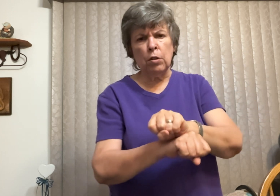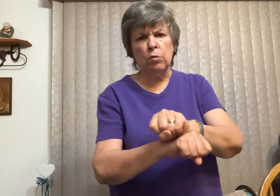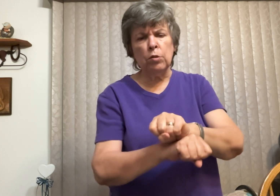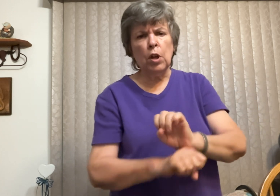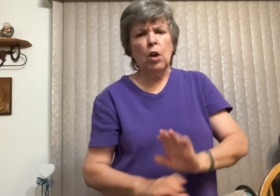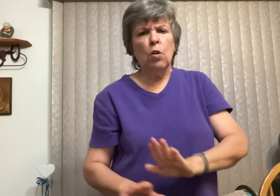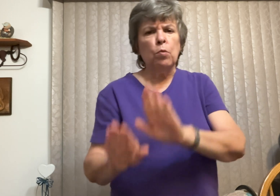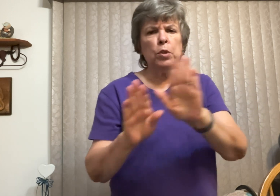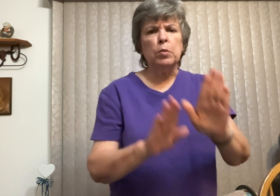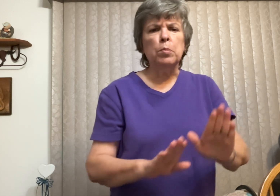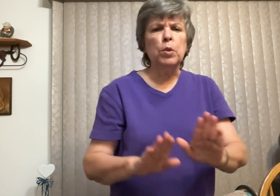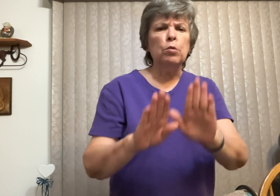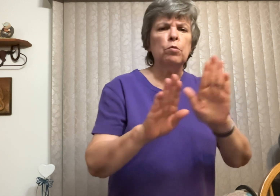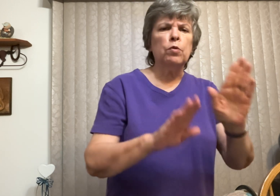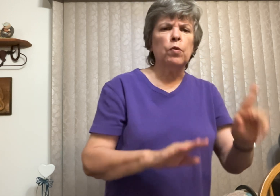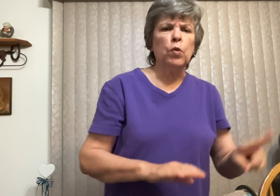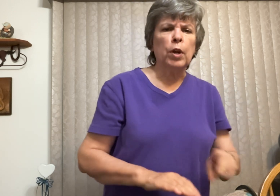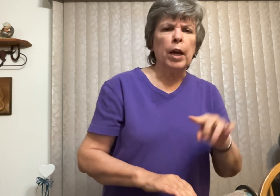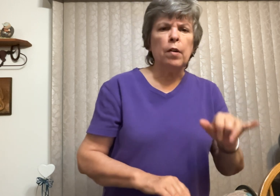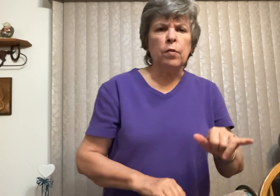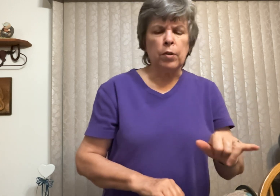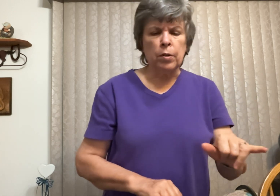stone was moved forever.